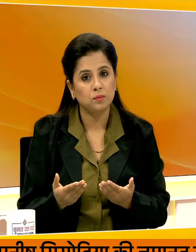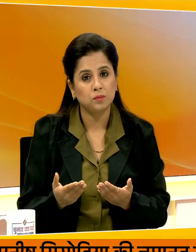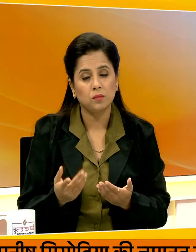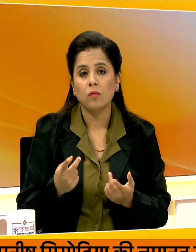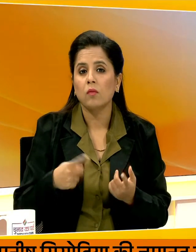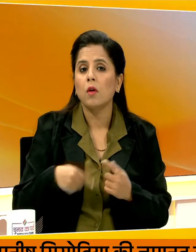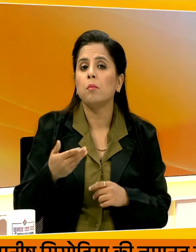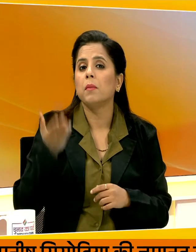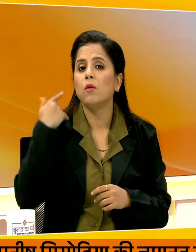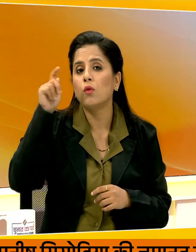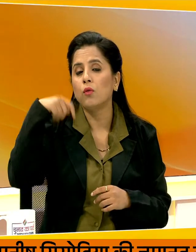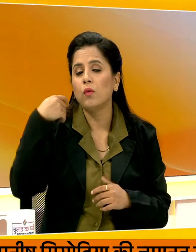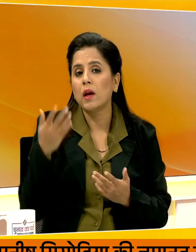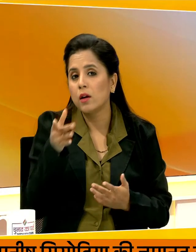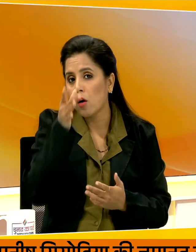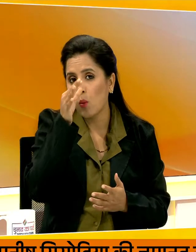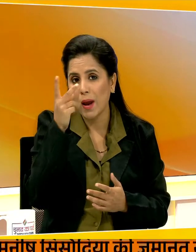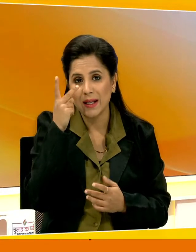was